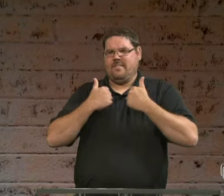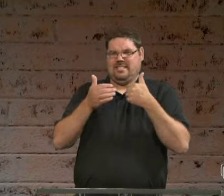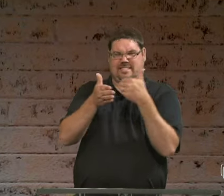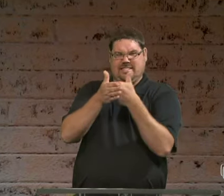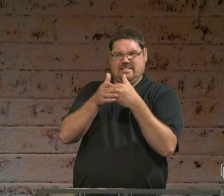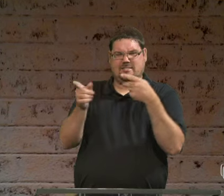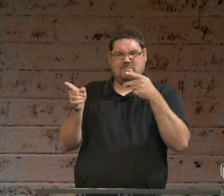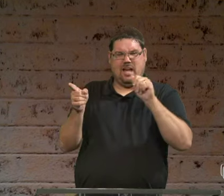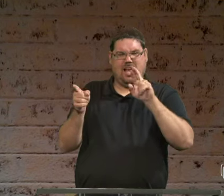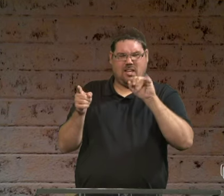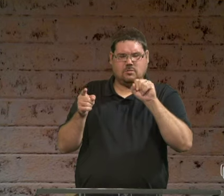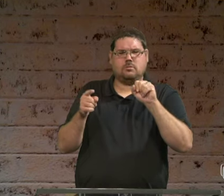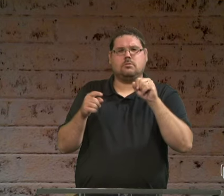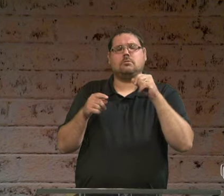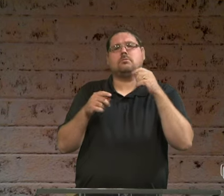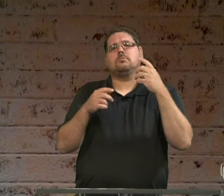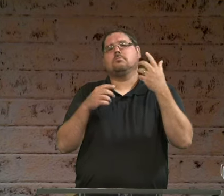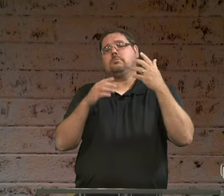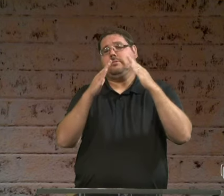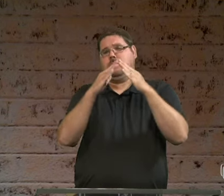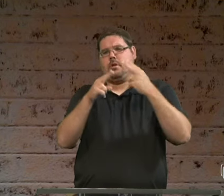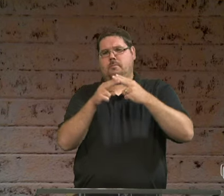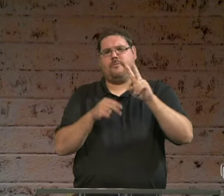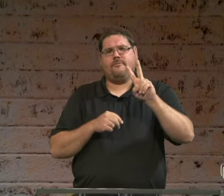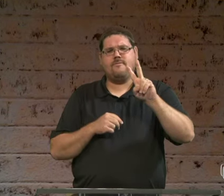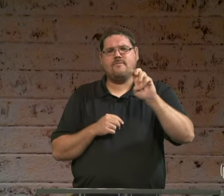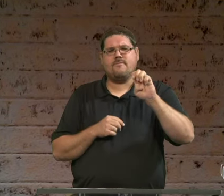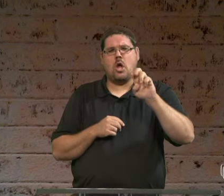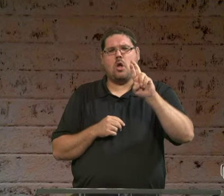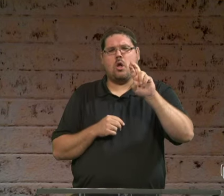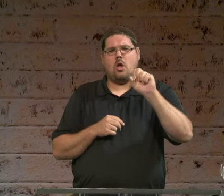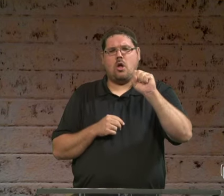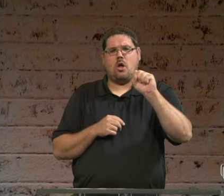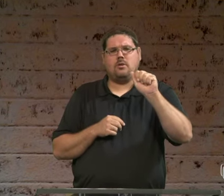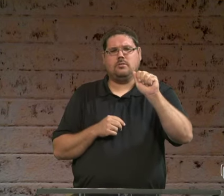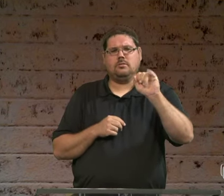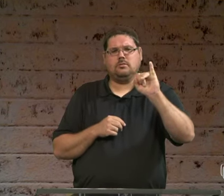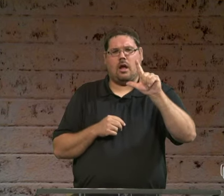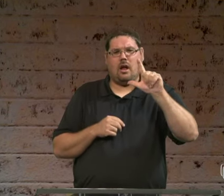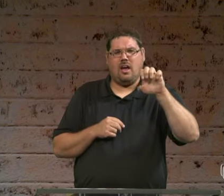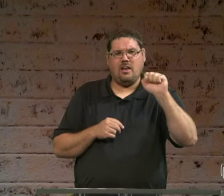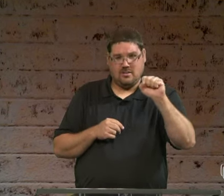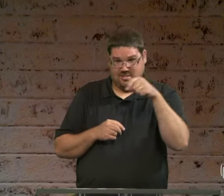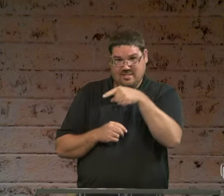the King of France lived near there in the palace called Versailles.